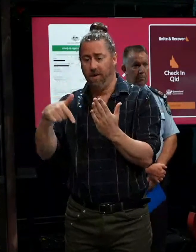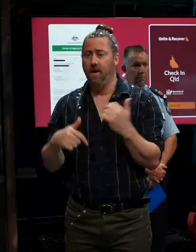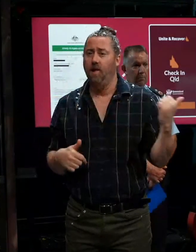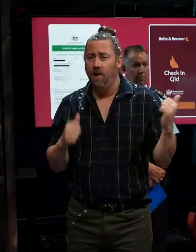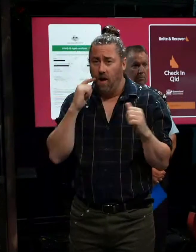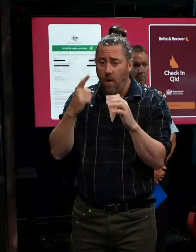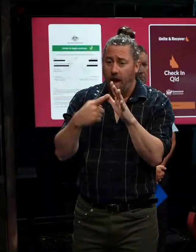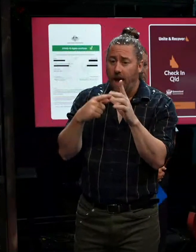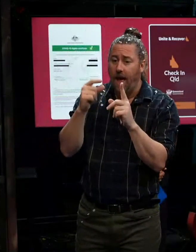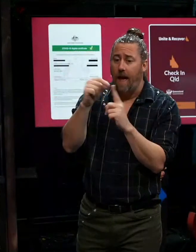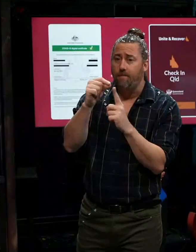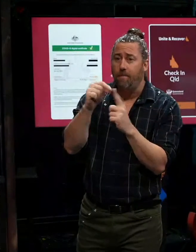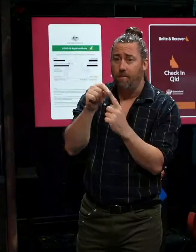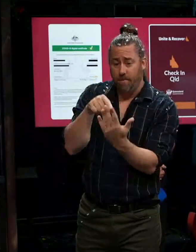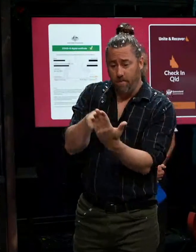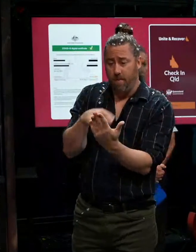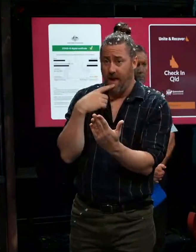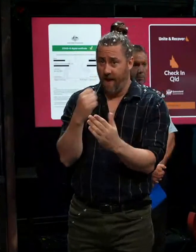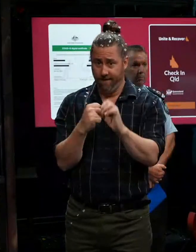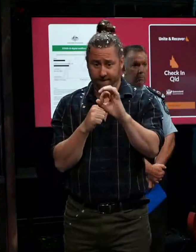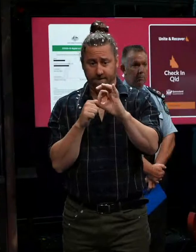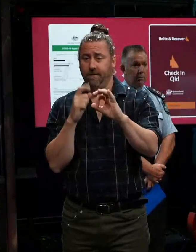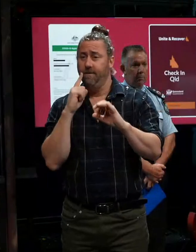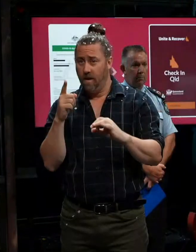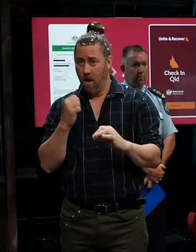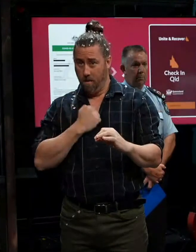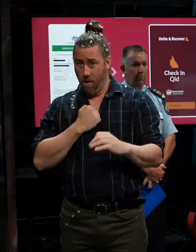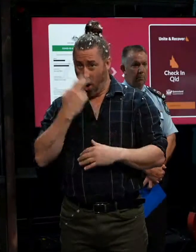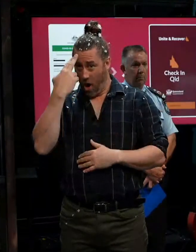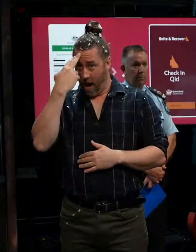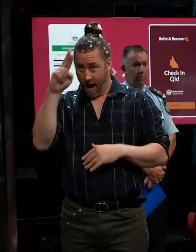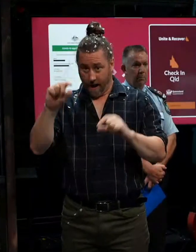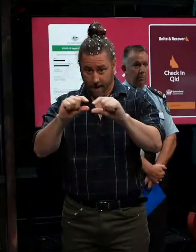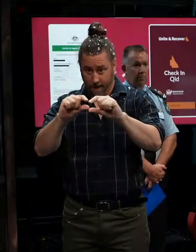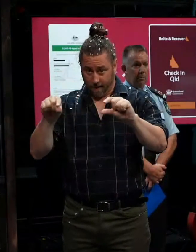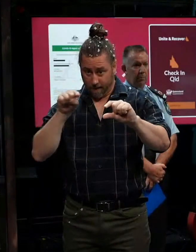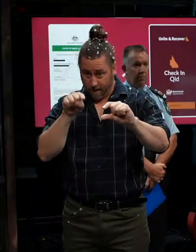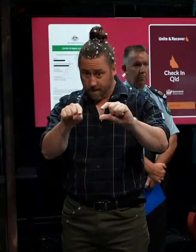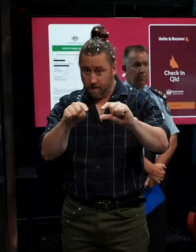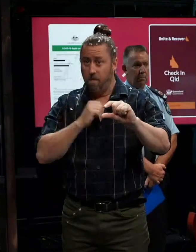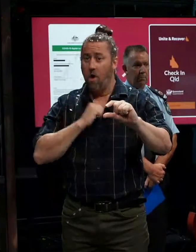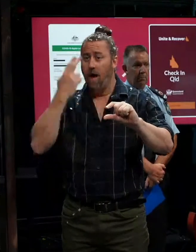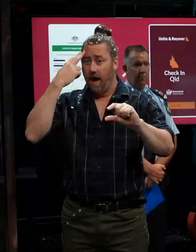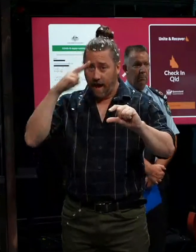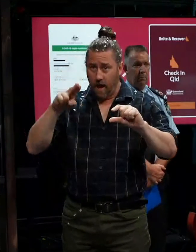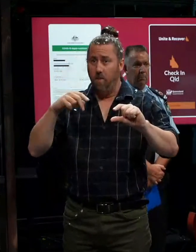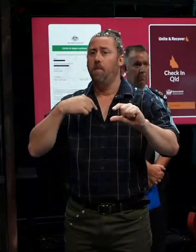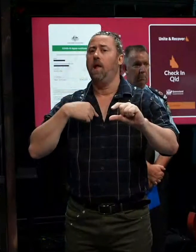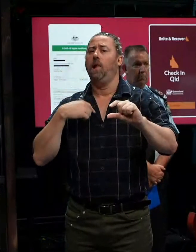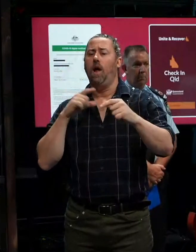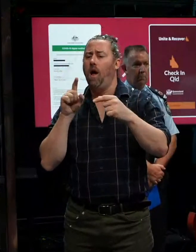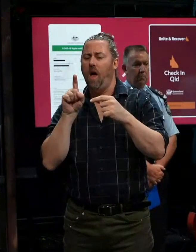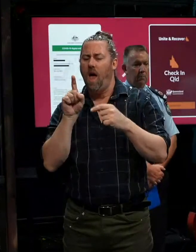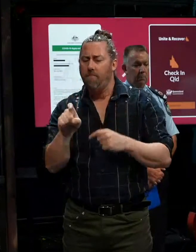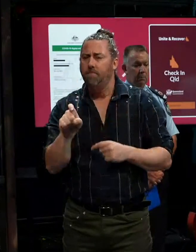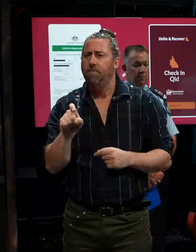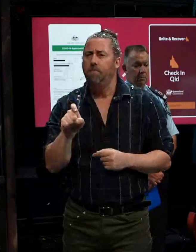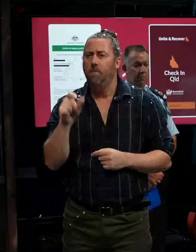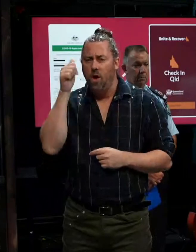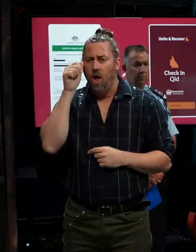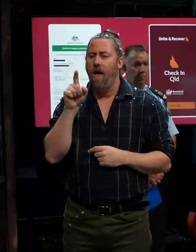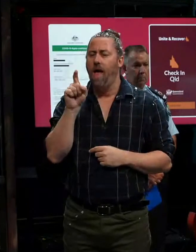app that you have a green bar for your name alone, and of course if you are logging in somebody else, then they would have a